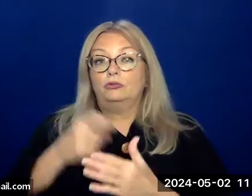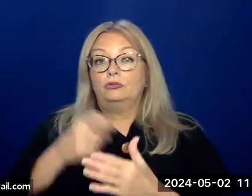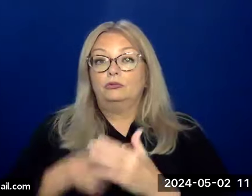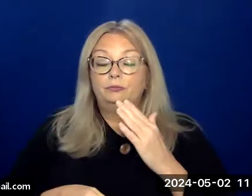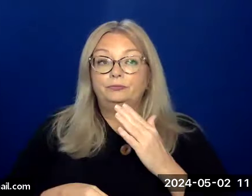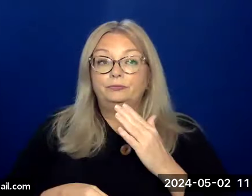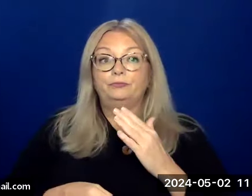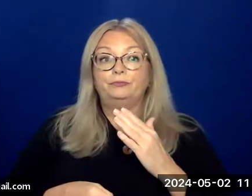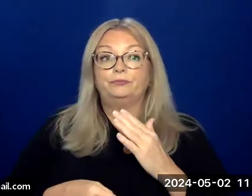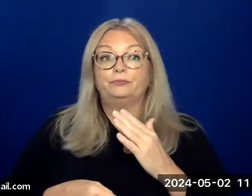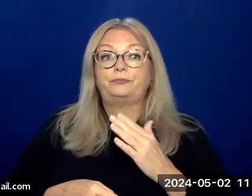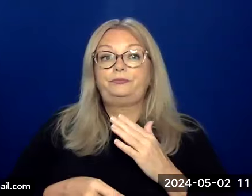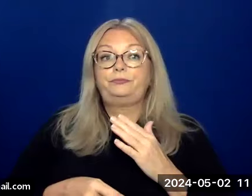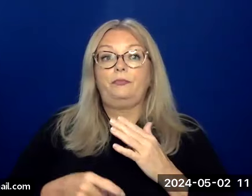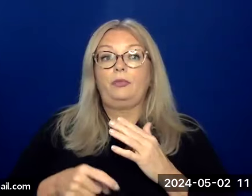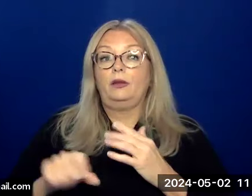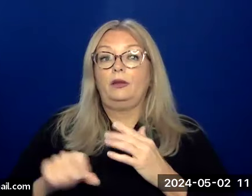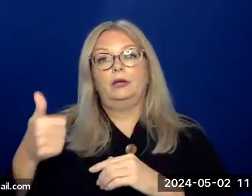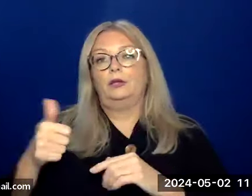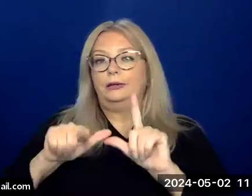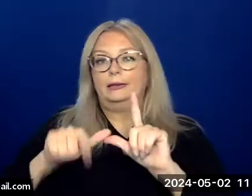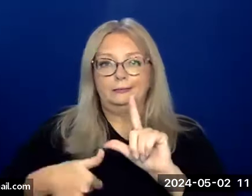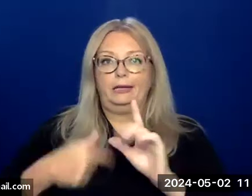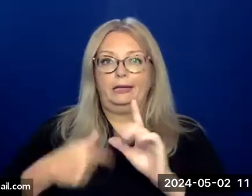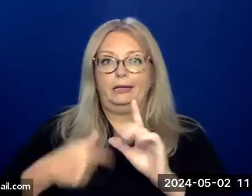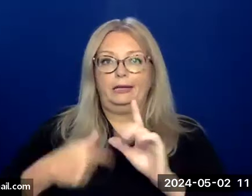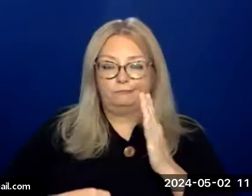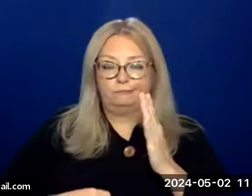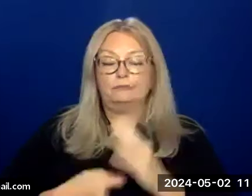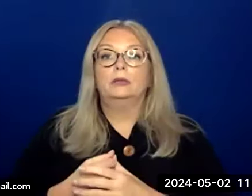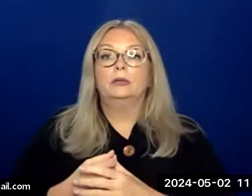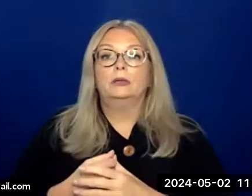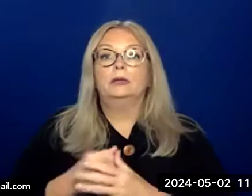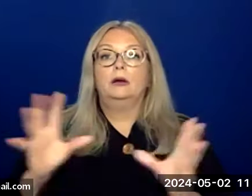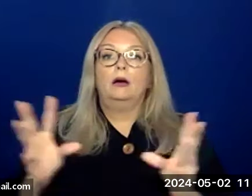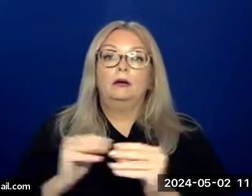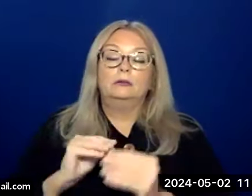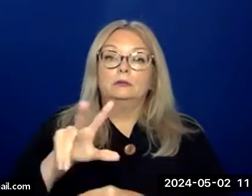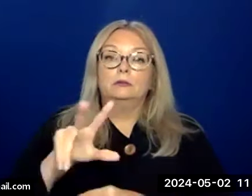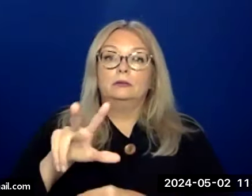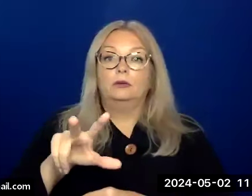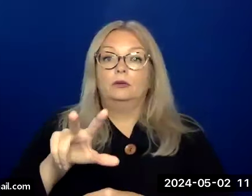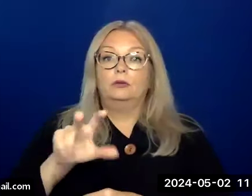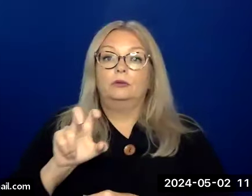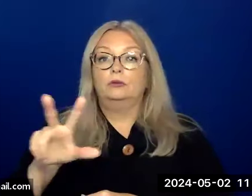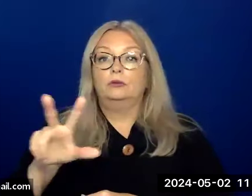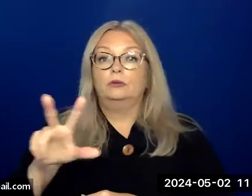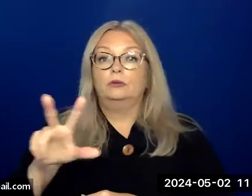credential. So that's a total of $330 for staff who typically are not making a lot of